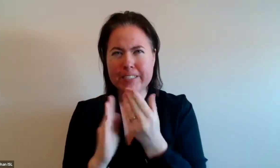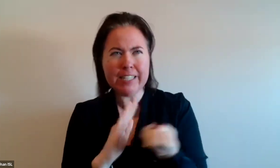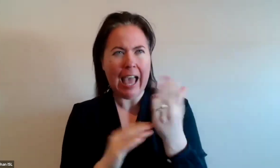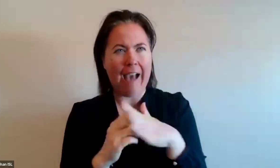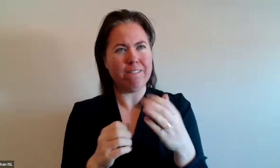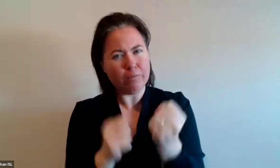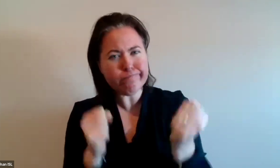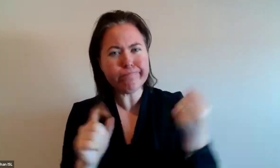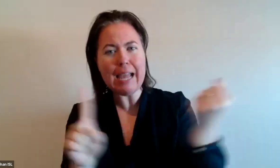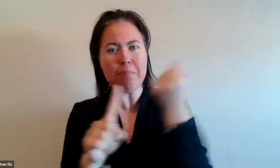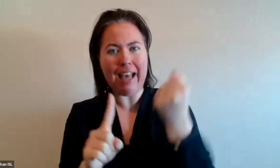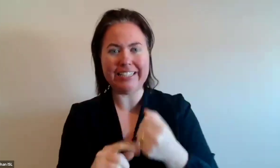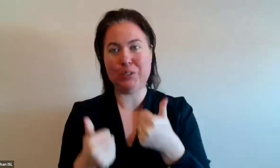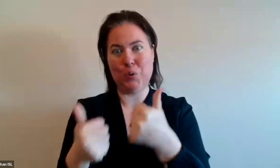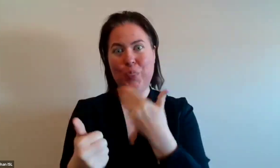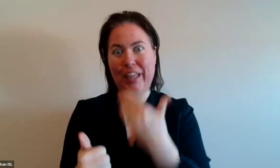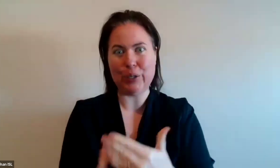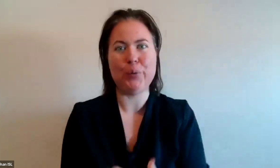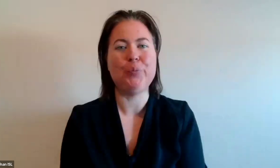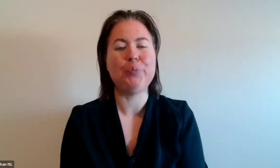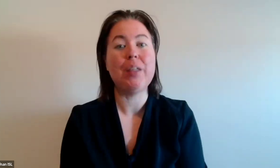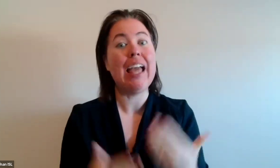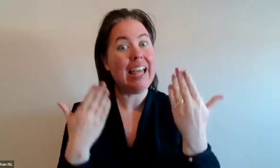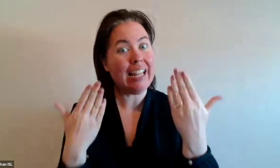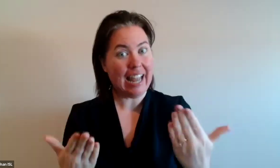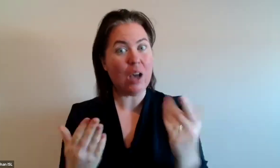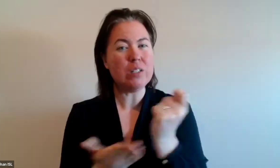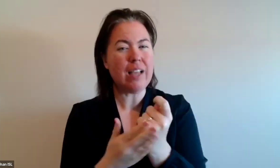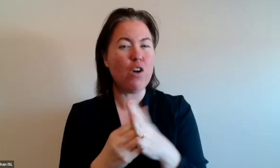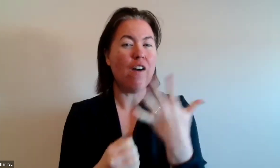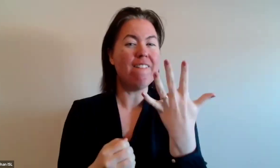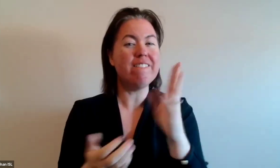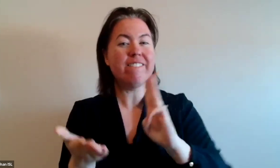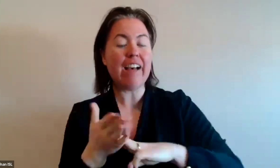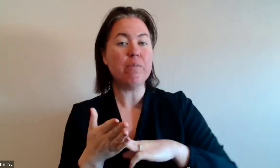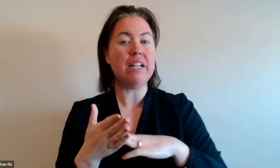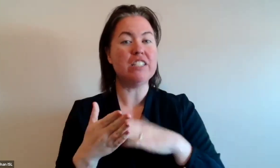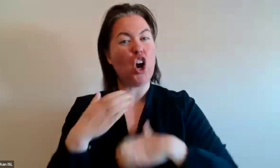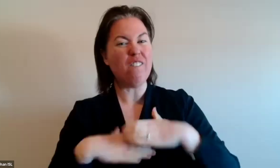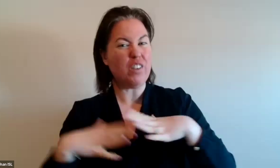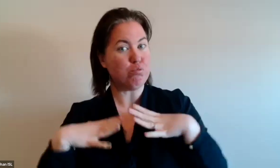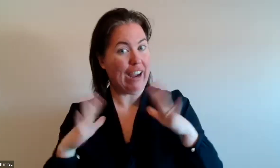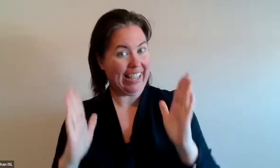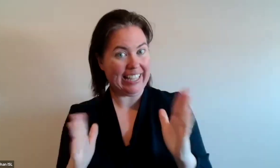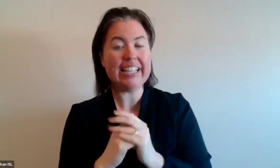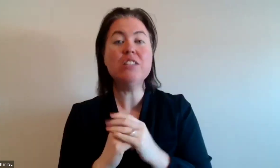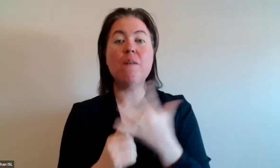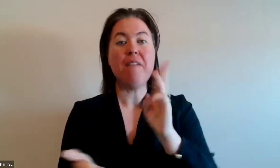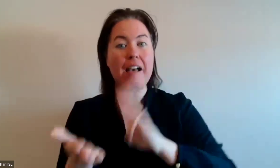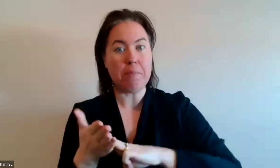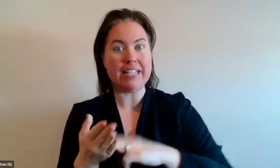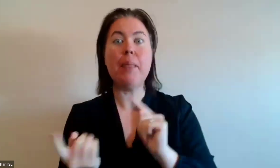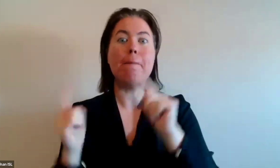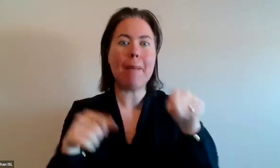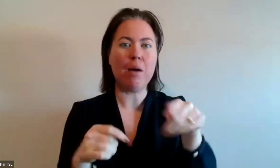maximum impact. So at this point, we're just going to take a 5-minute comfort break. And when we come back, we're going to have